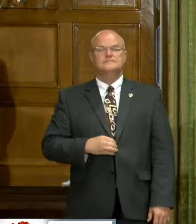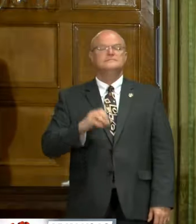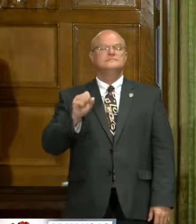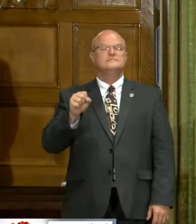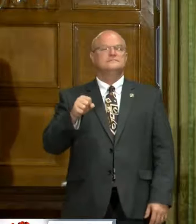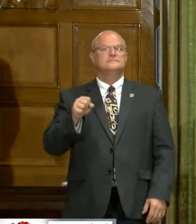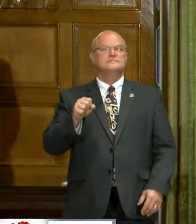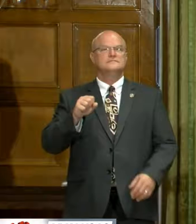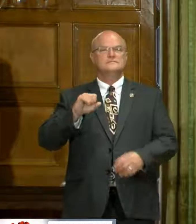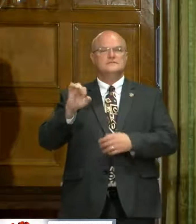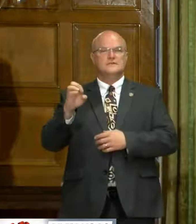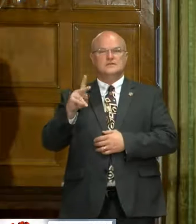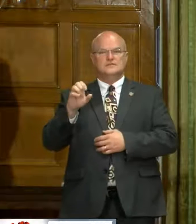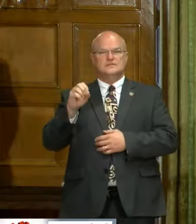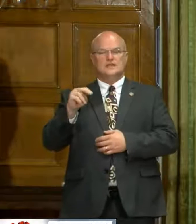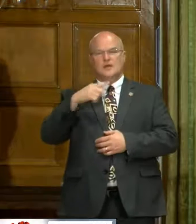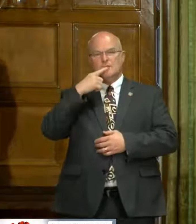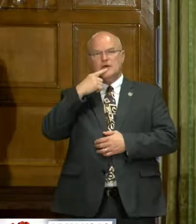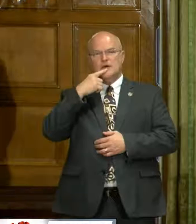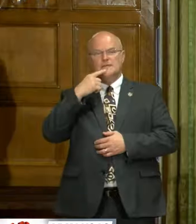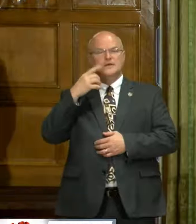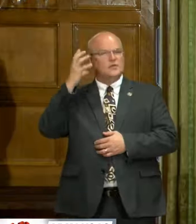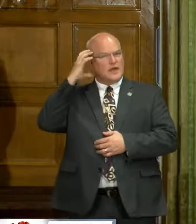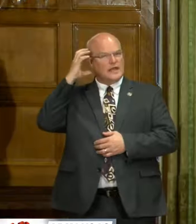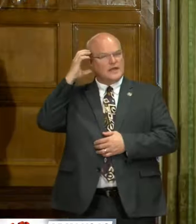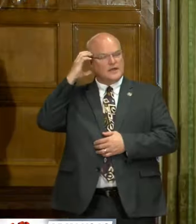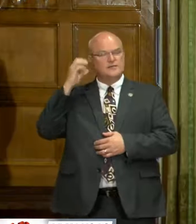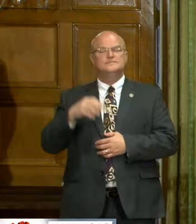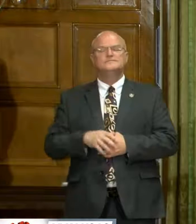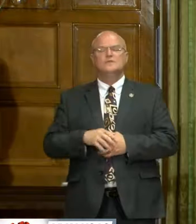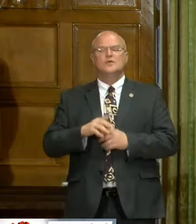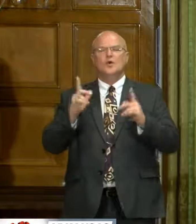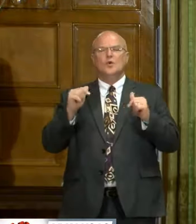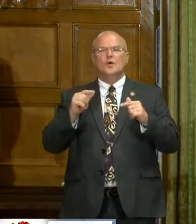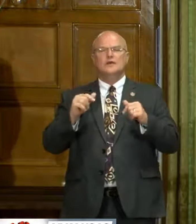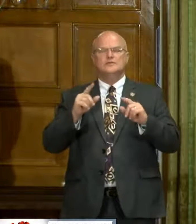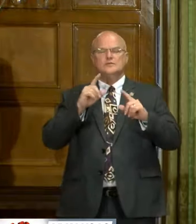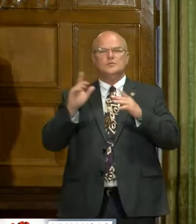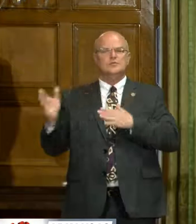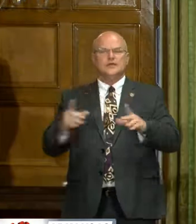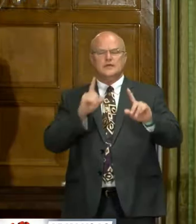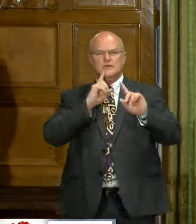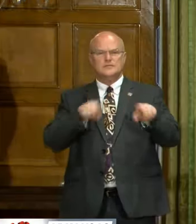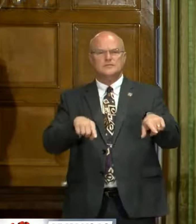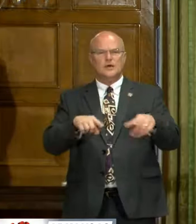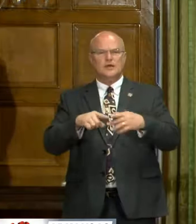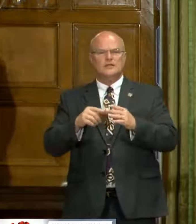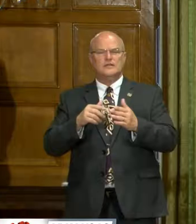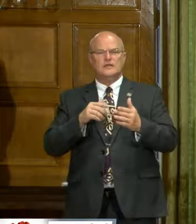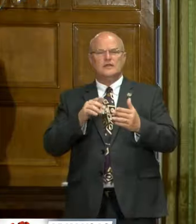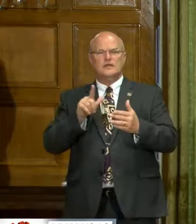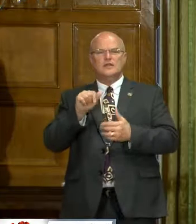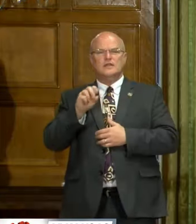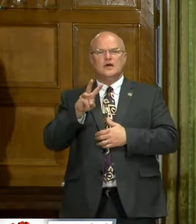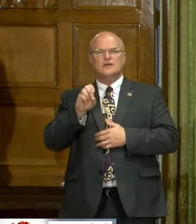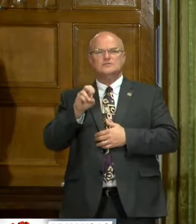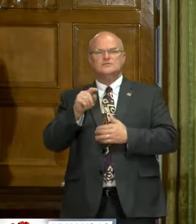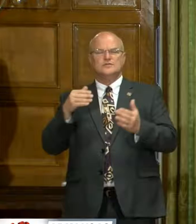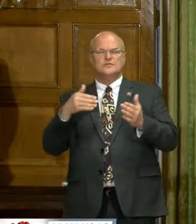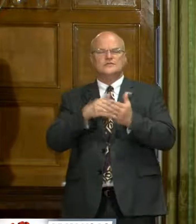Yes, Governor. Jacqueline Froelich, Public Radio KUAF. When do you plan to respond to the lawsuit filed